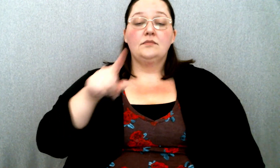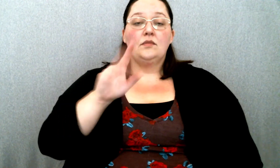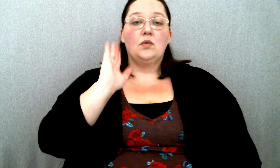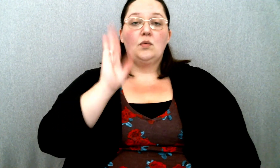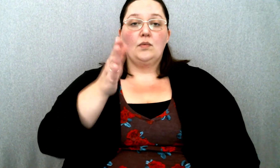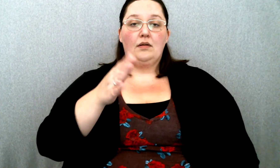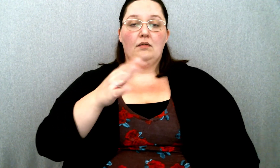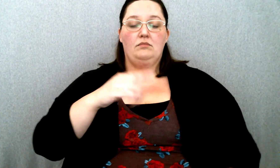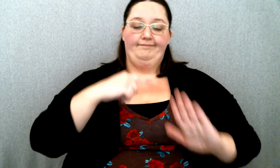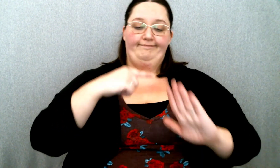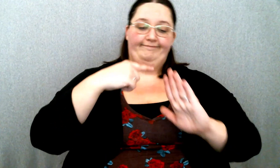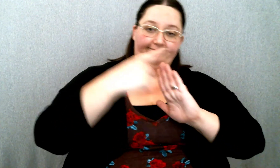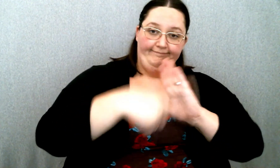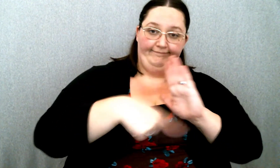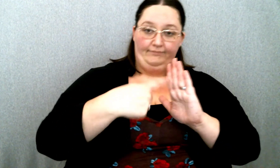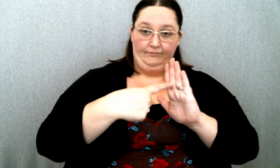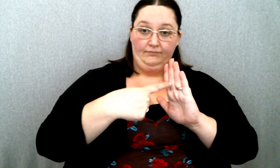that non-dominant open B.